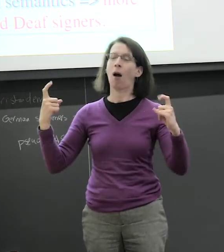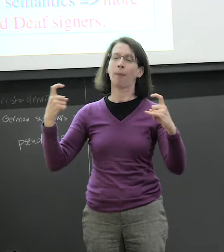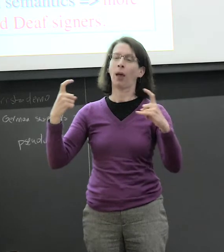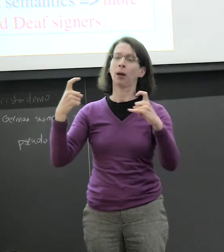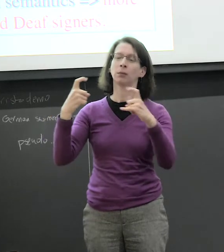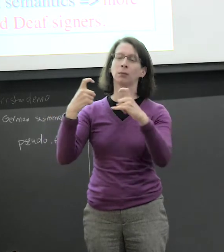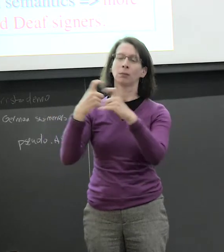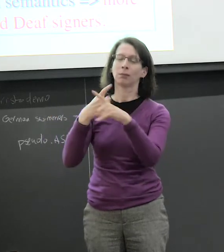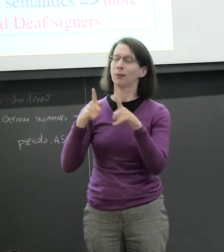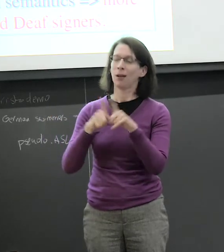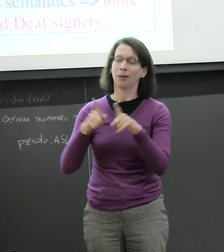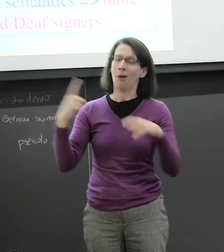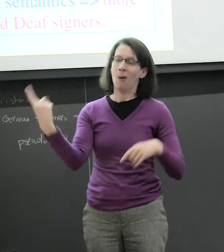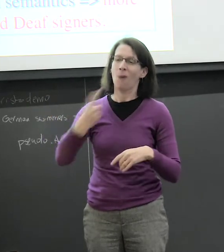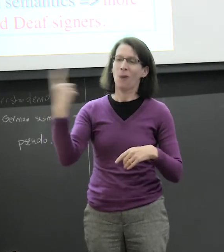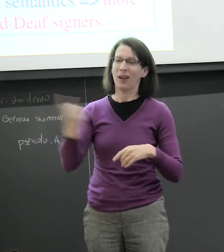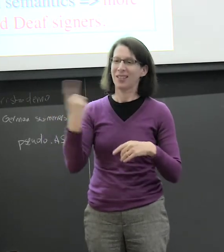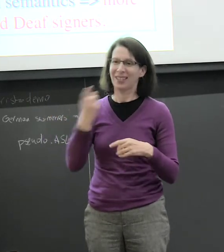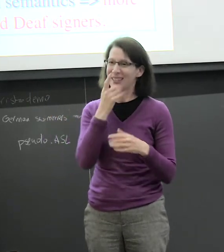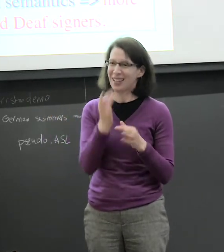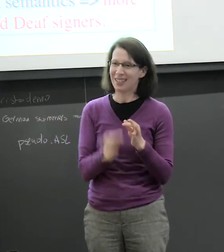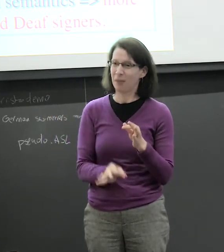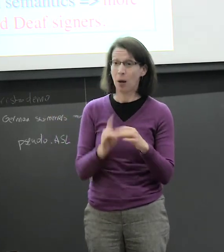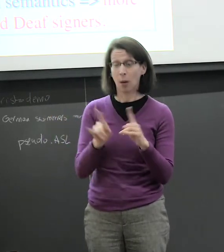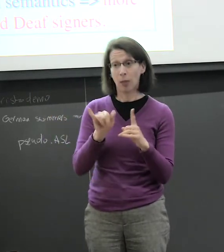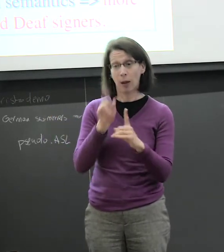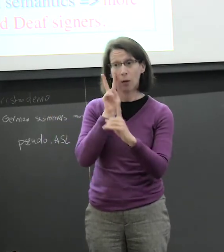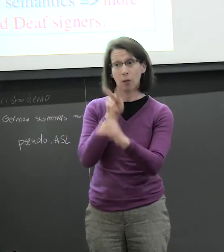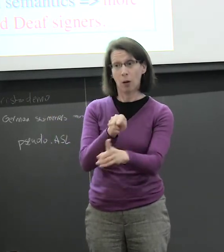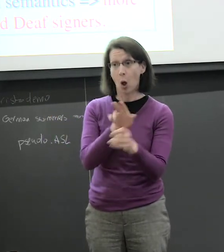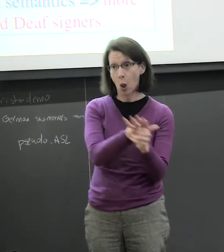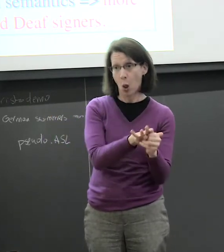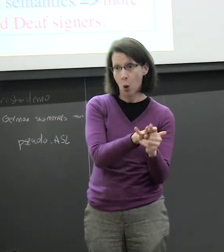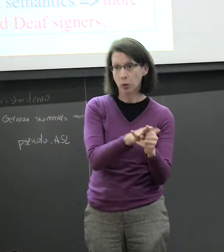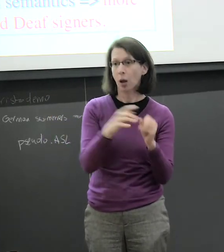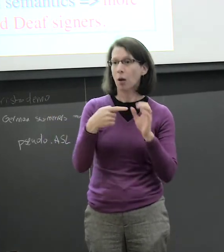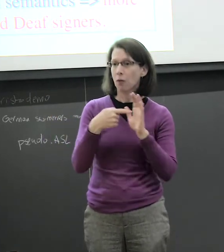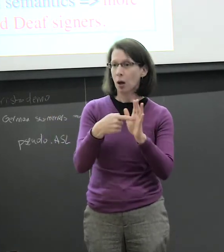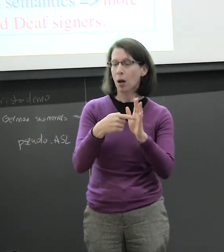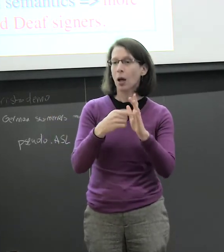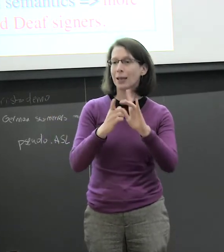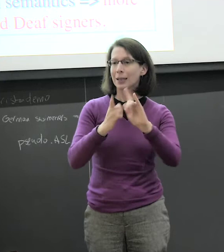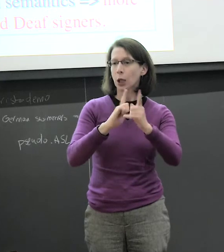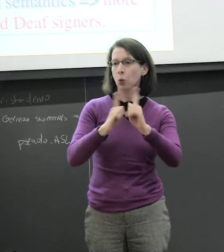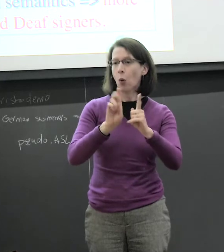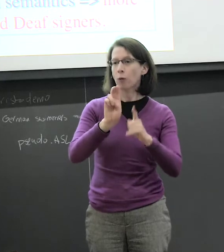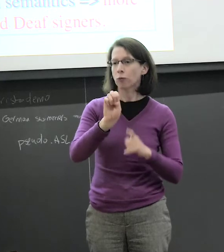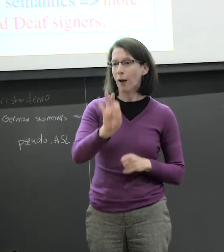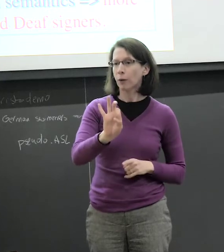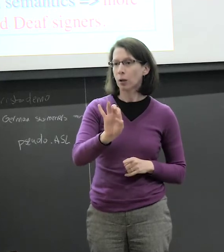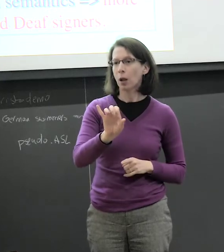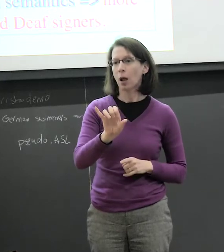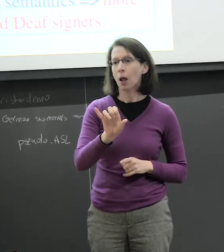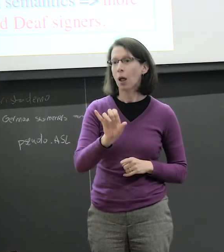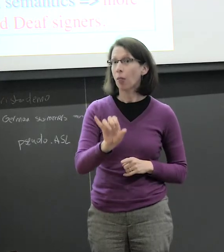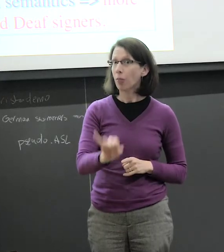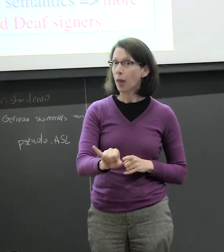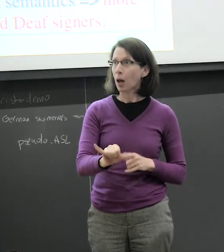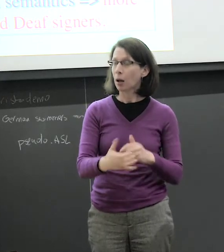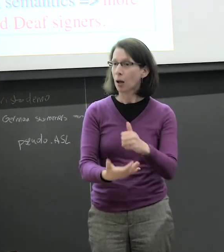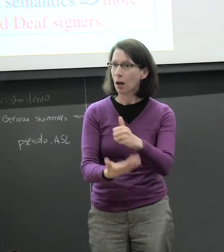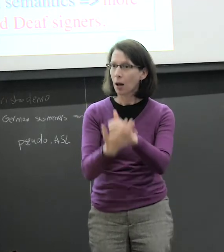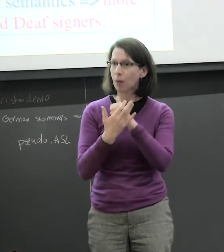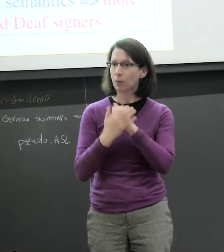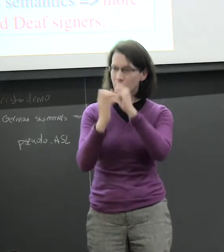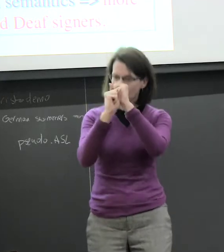you know, the view that loci represents discourse reference is, I think, very illuminating.